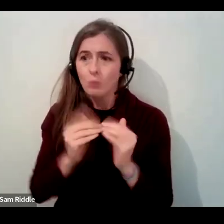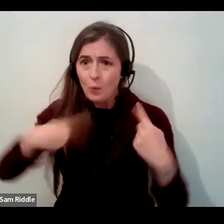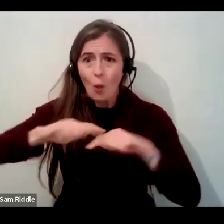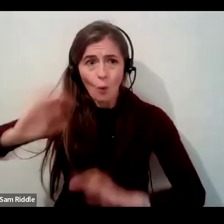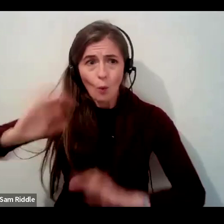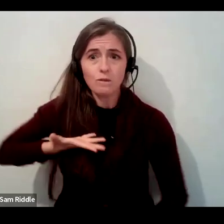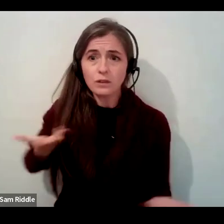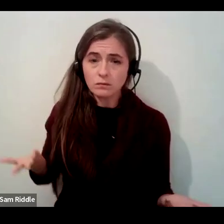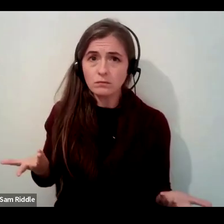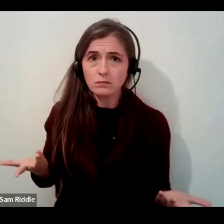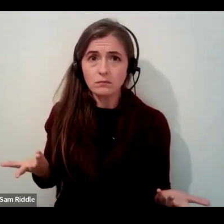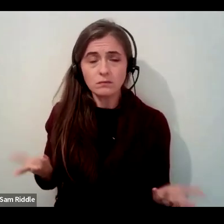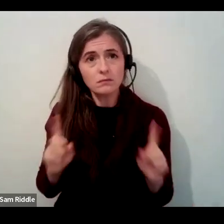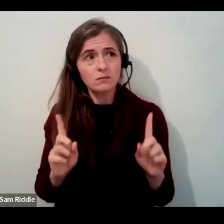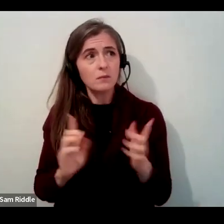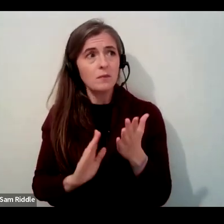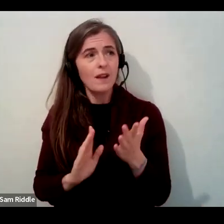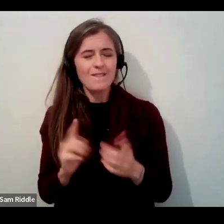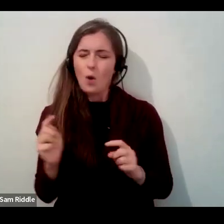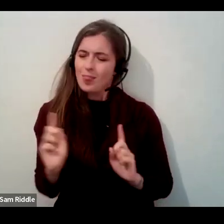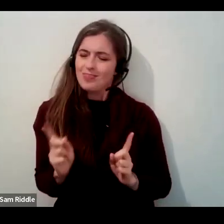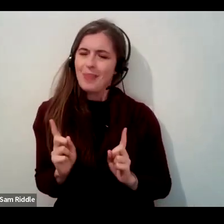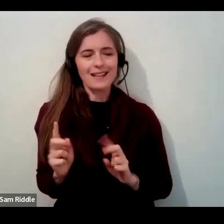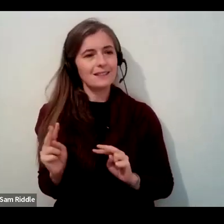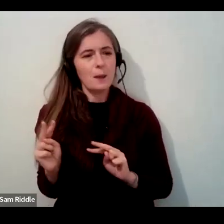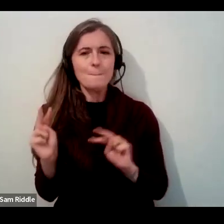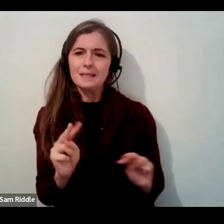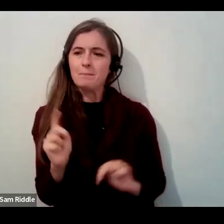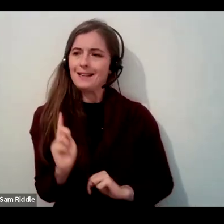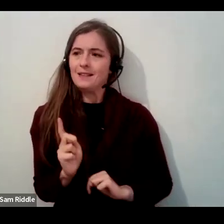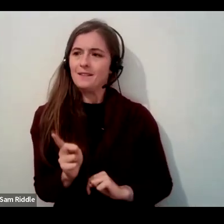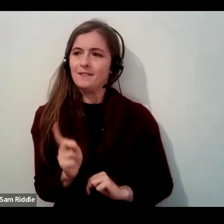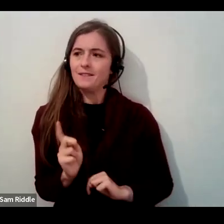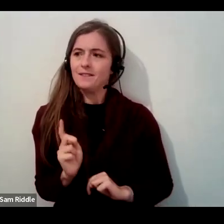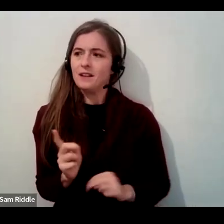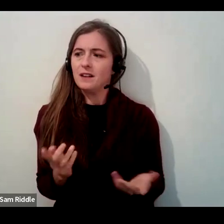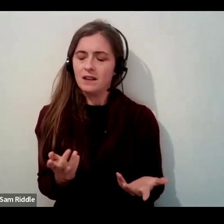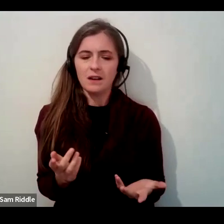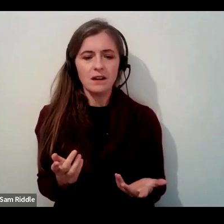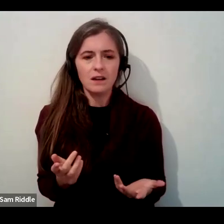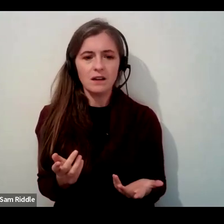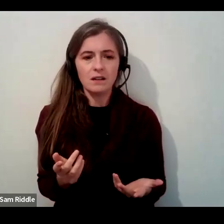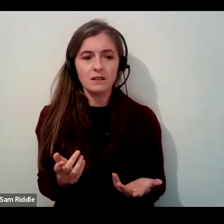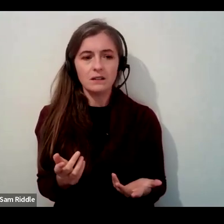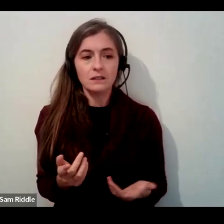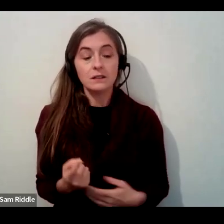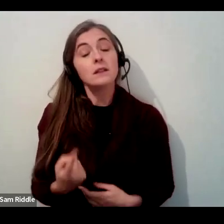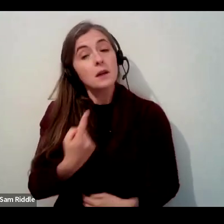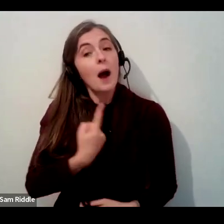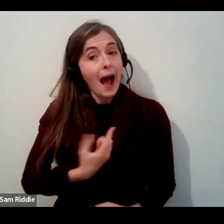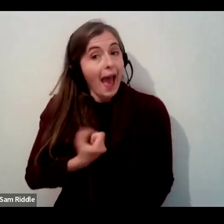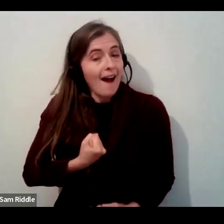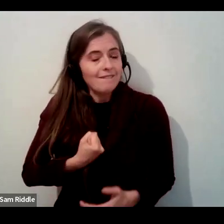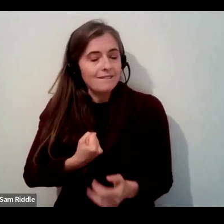rights. And it's coming from that kind of perspective that even though I've got my own